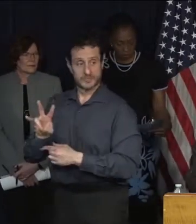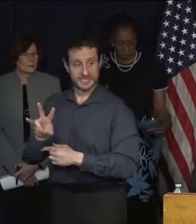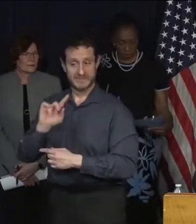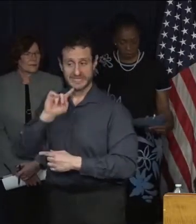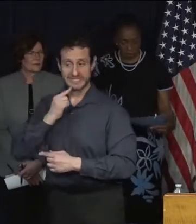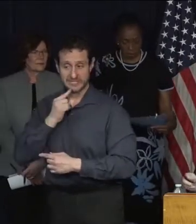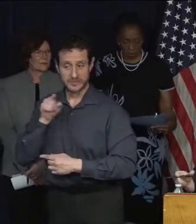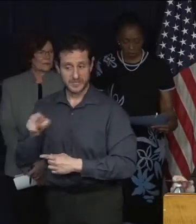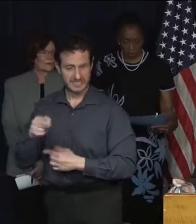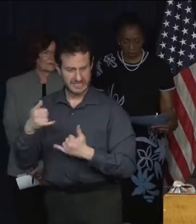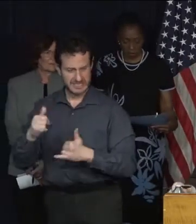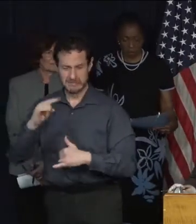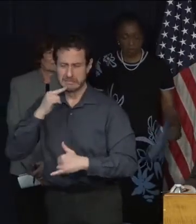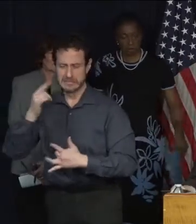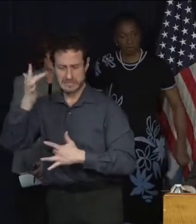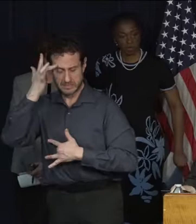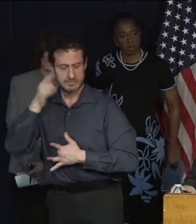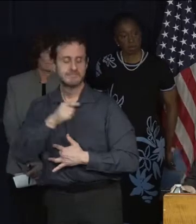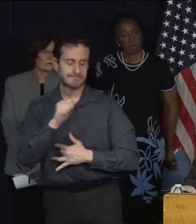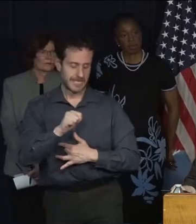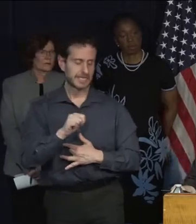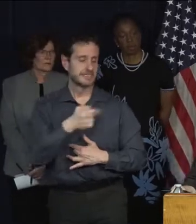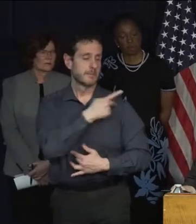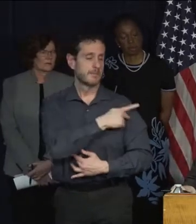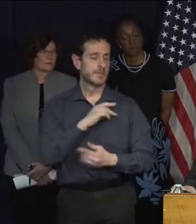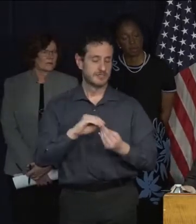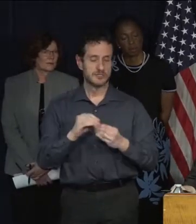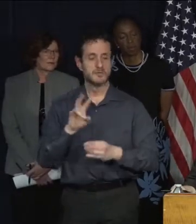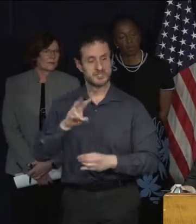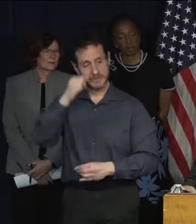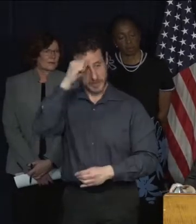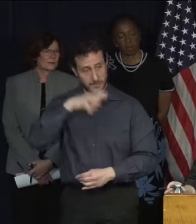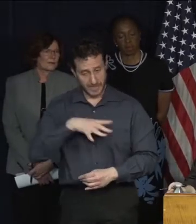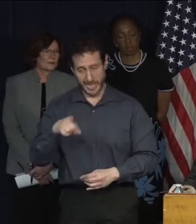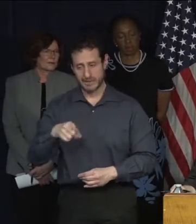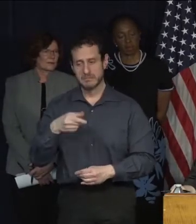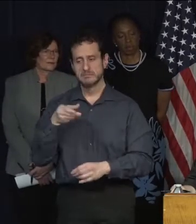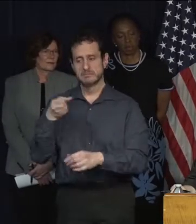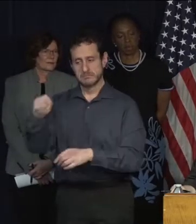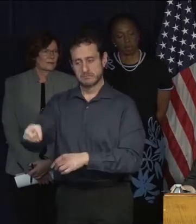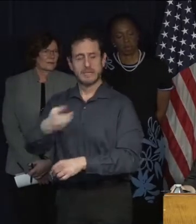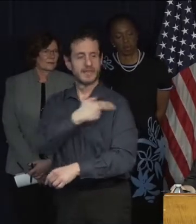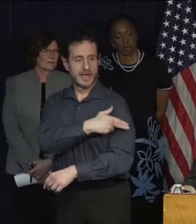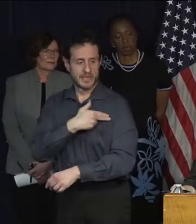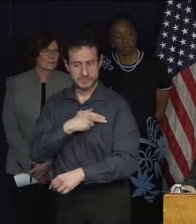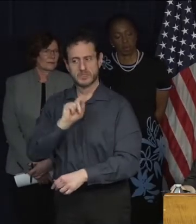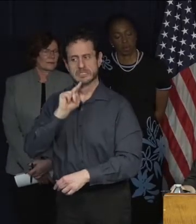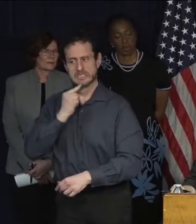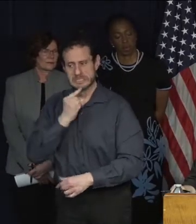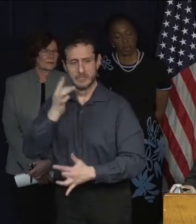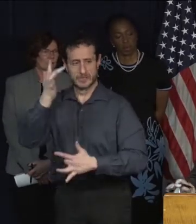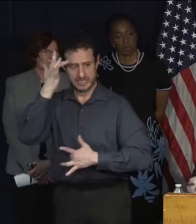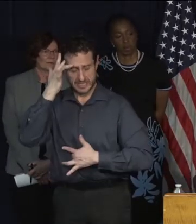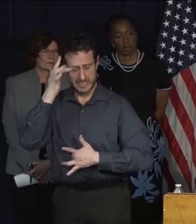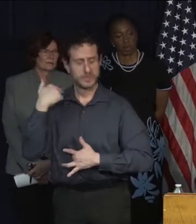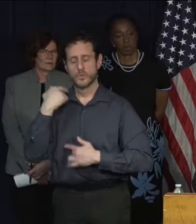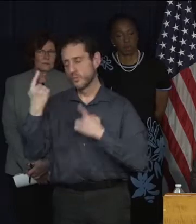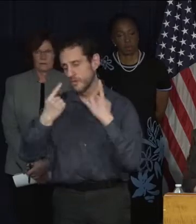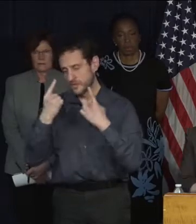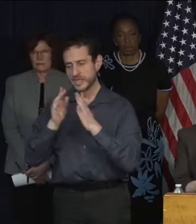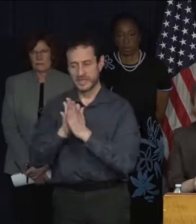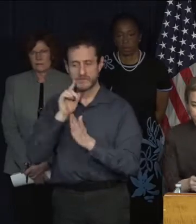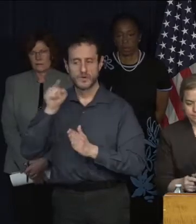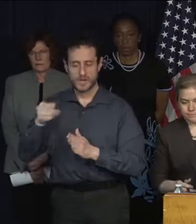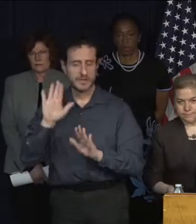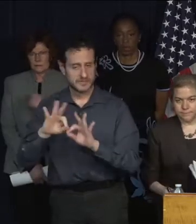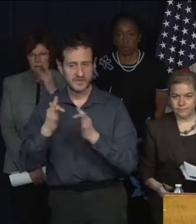Case number 7 is in serious condition. He's hospitalized, and our thoughts are certainly with him and with his family. Is there an update on how the